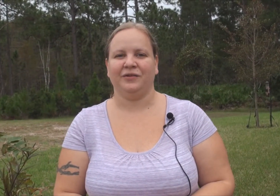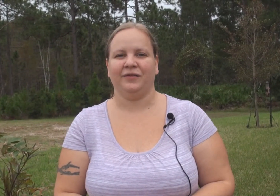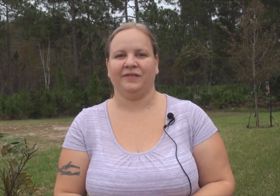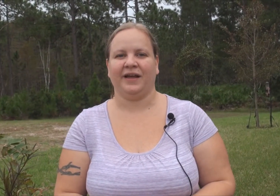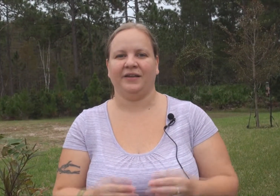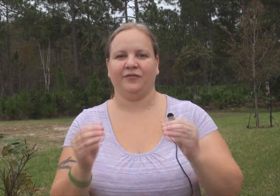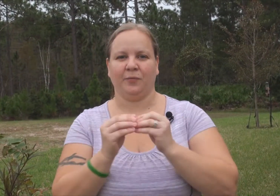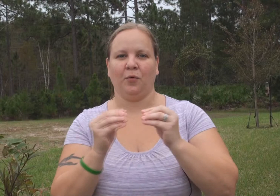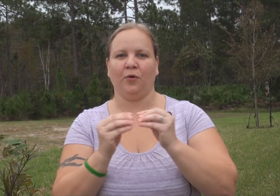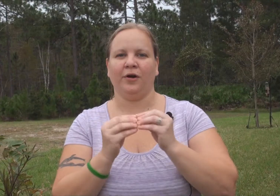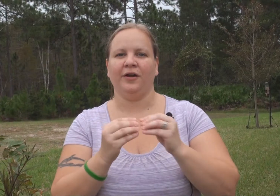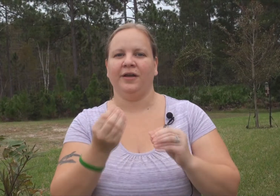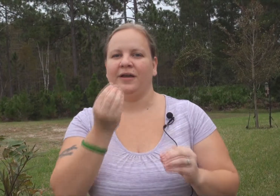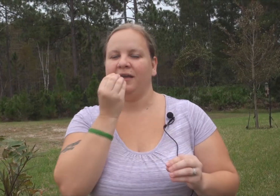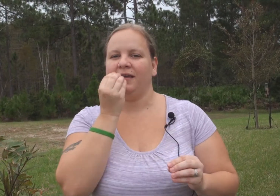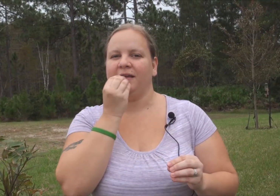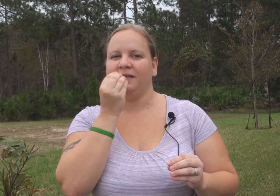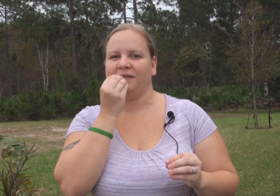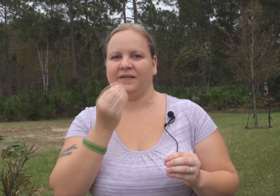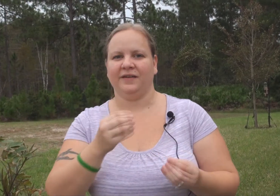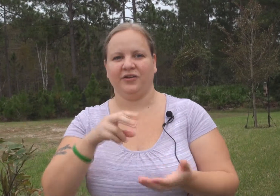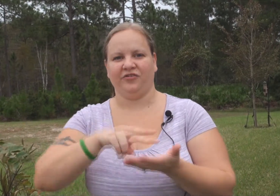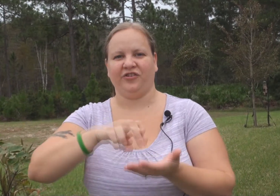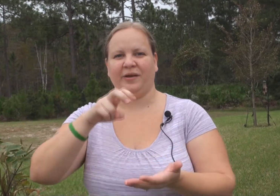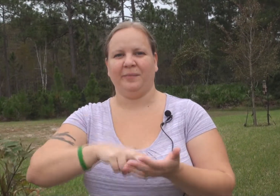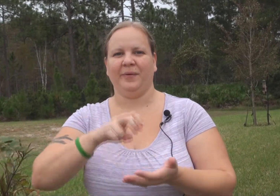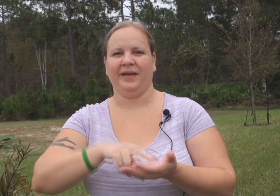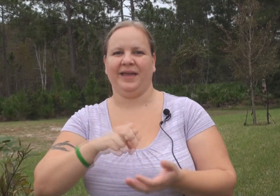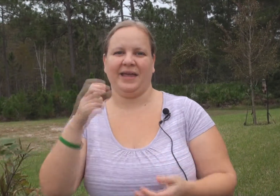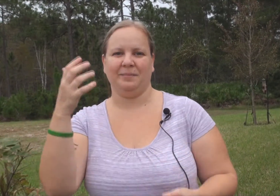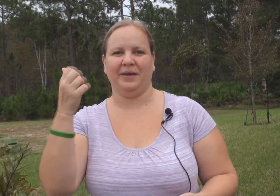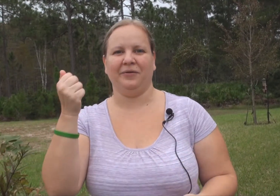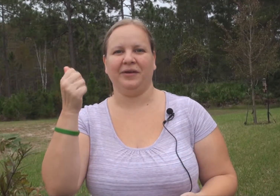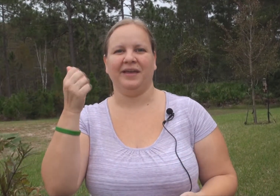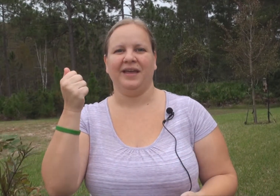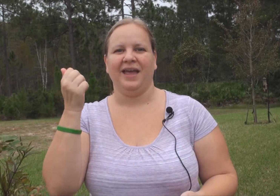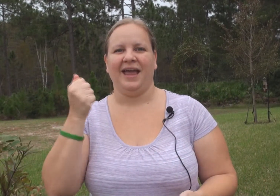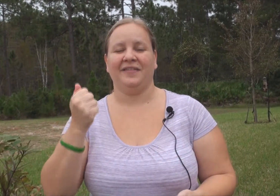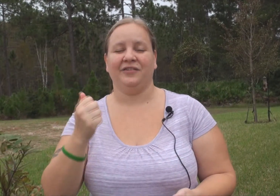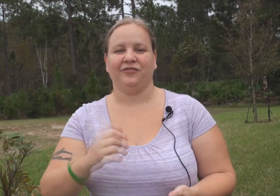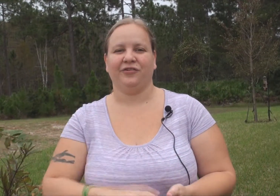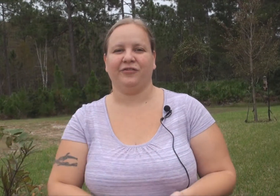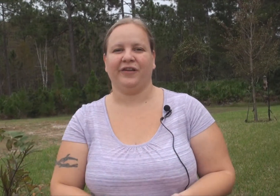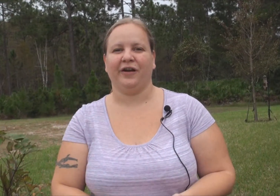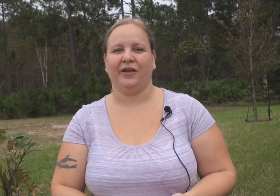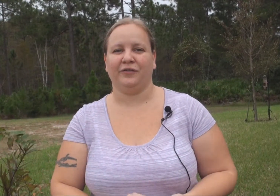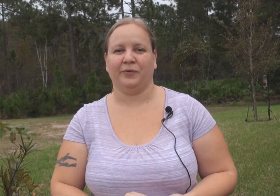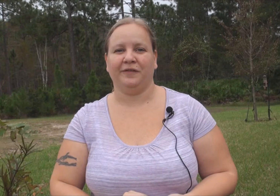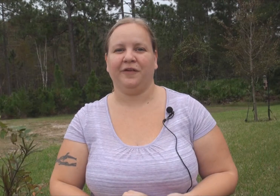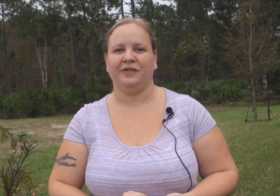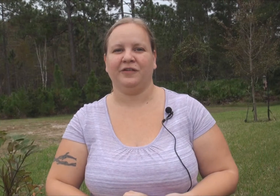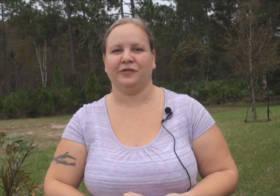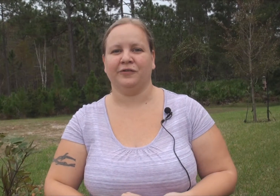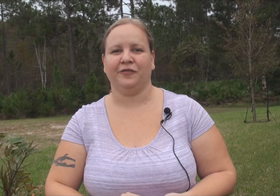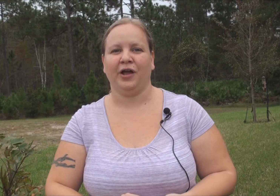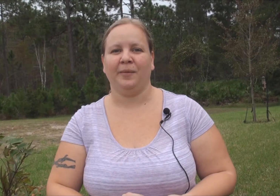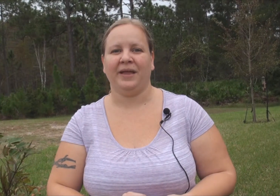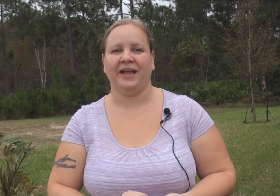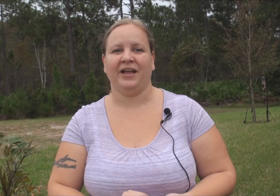could do the signs for more, eat, jump, and milk. And the instructor Sarah is really fun to learn from. And